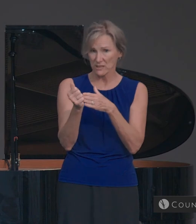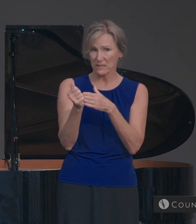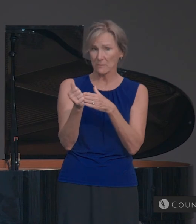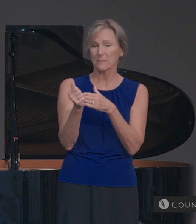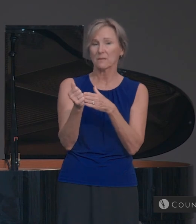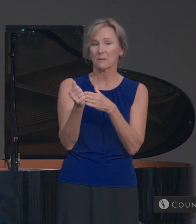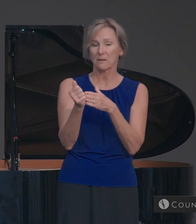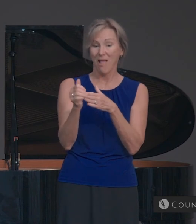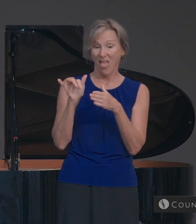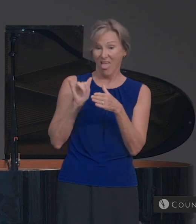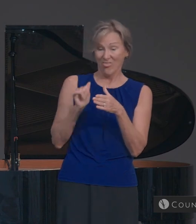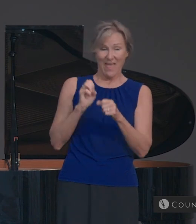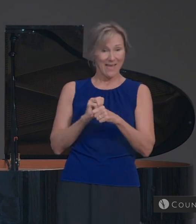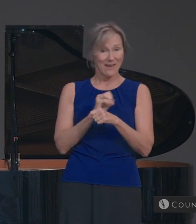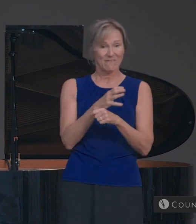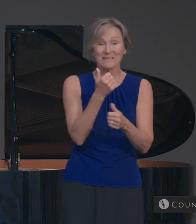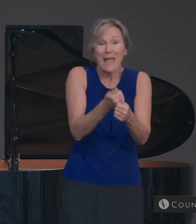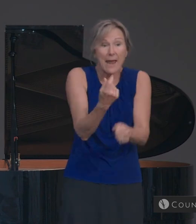leadership